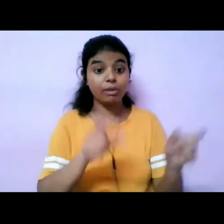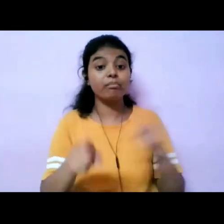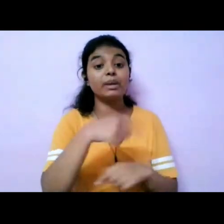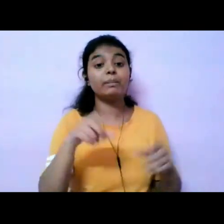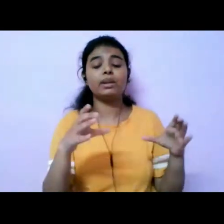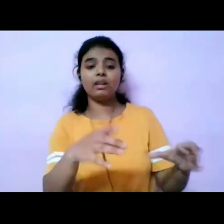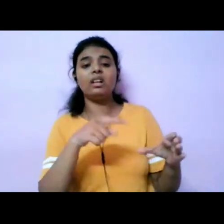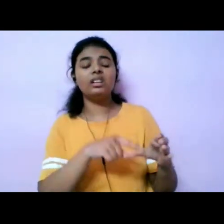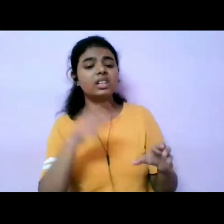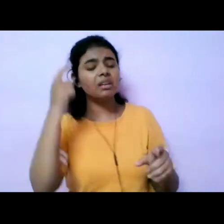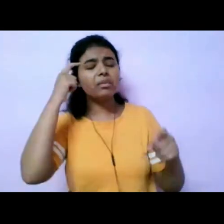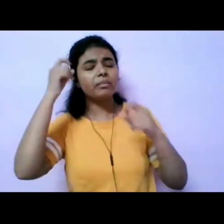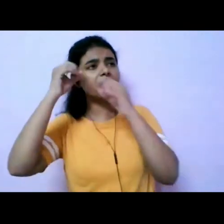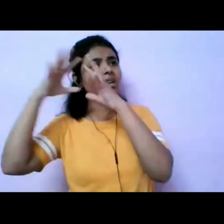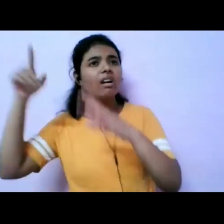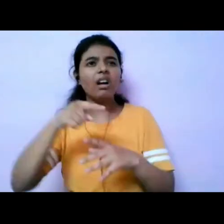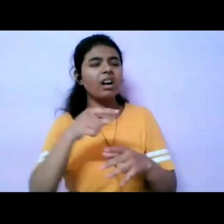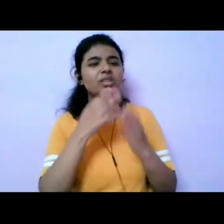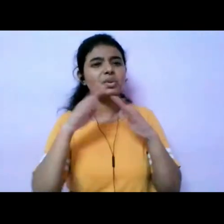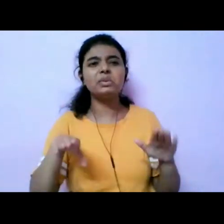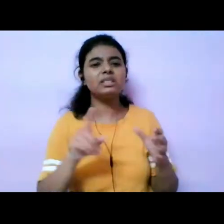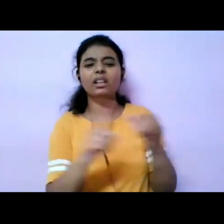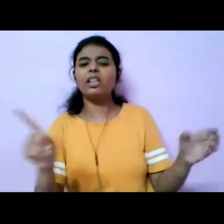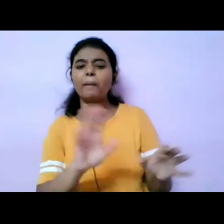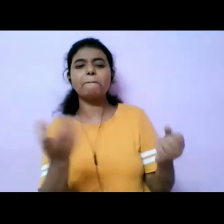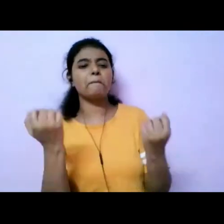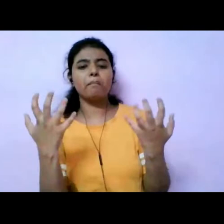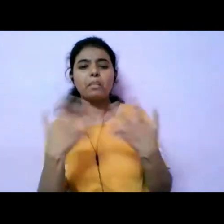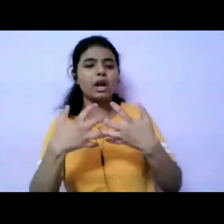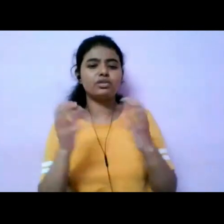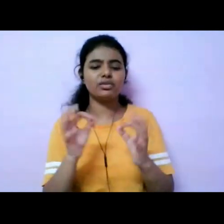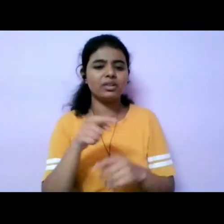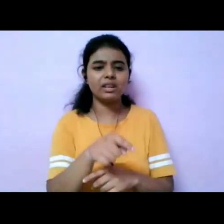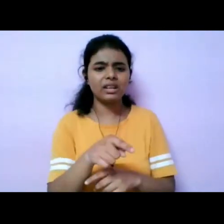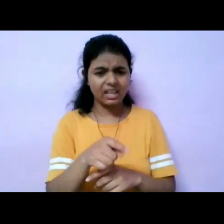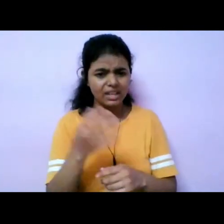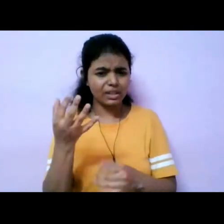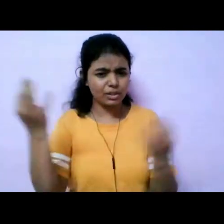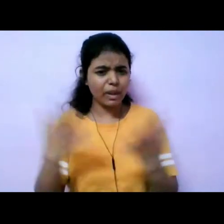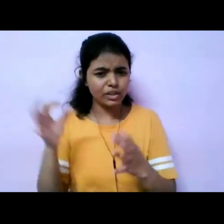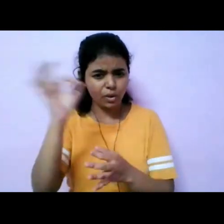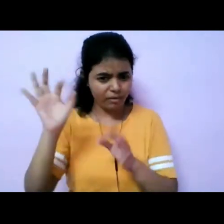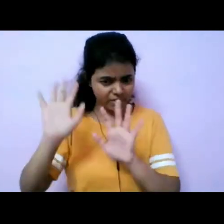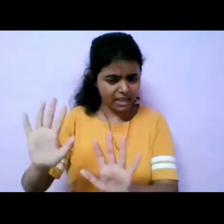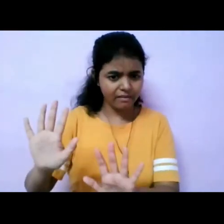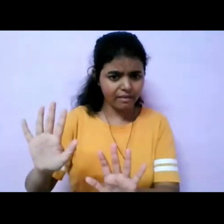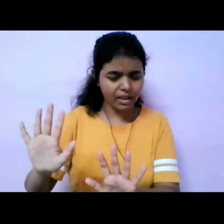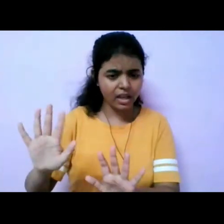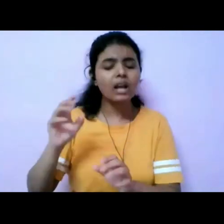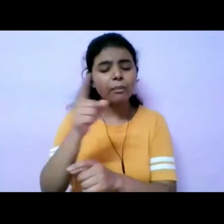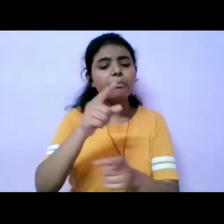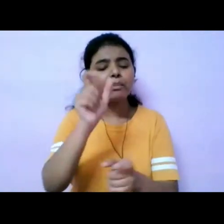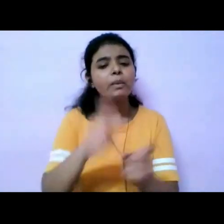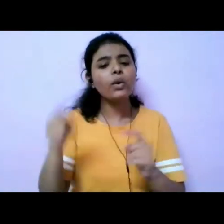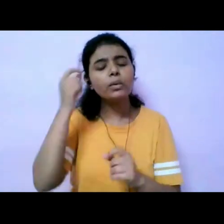structurally apart from student life. Isn't there a special office for them? One shouldn't imagine that